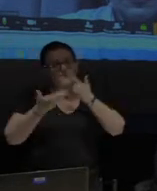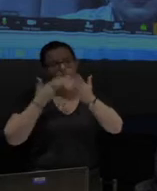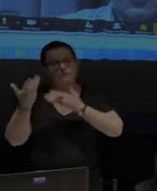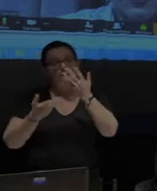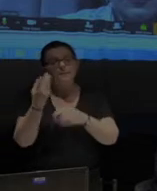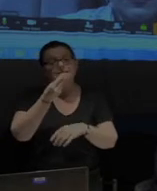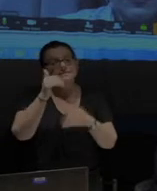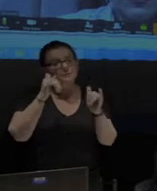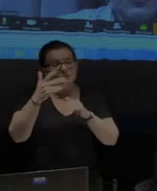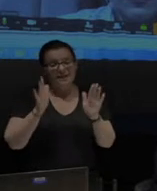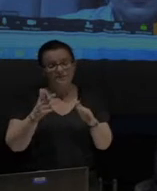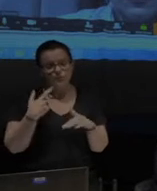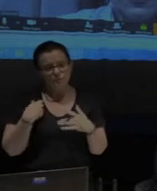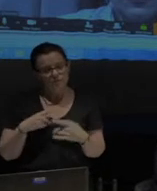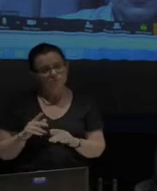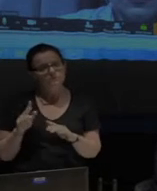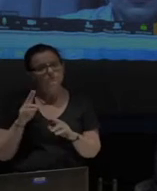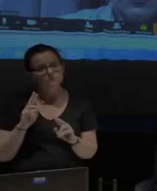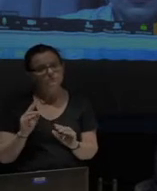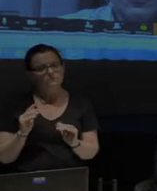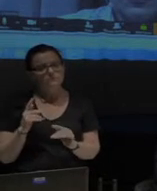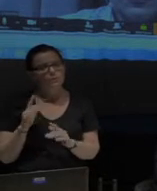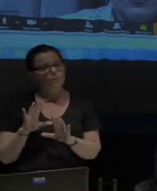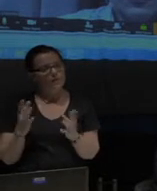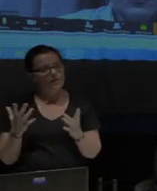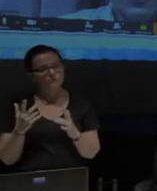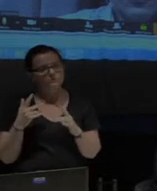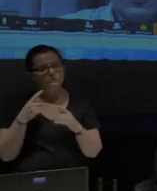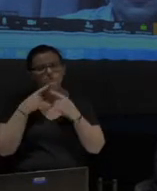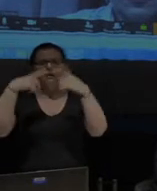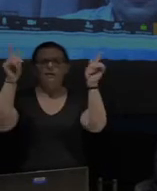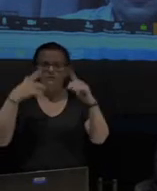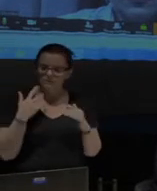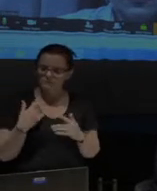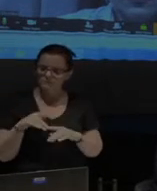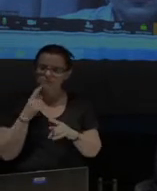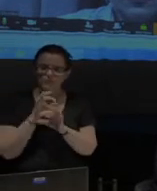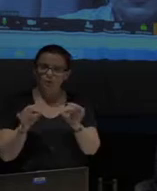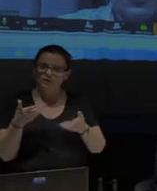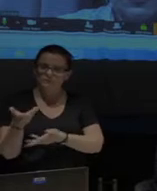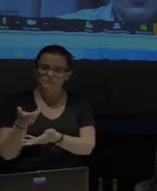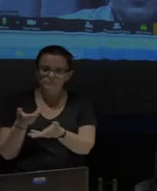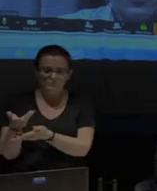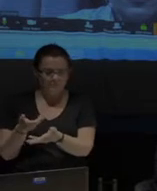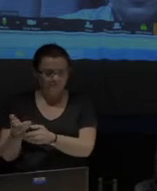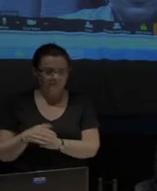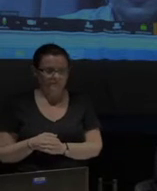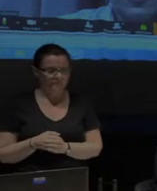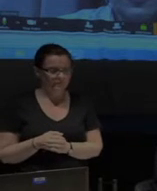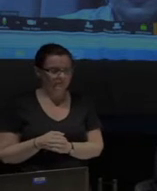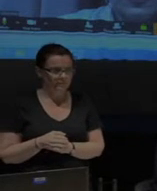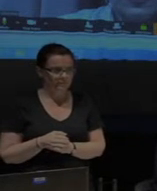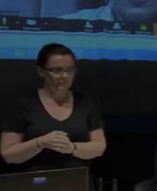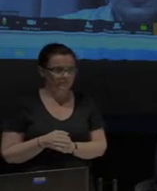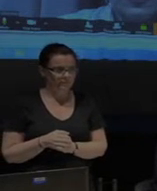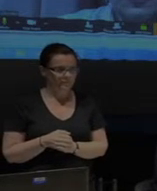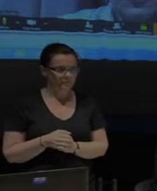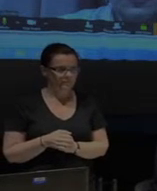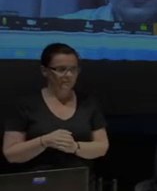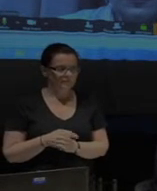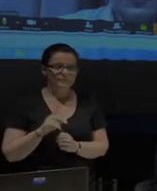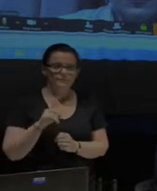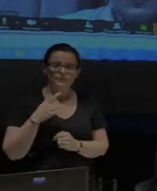go under the radar and just keep at it. And like I said, I firmly believe that these beliefs are